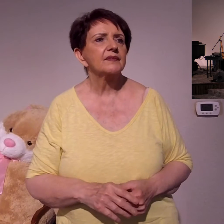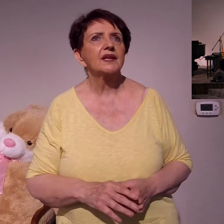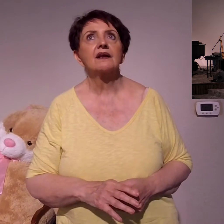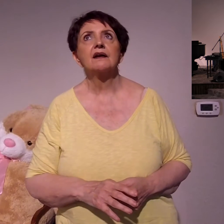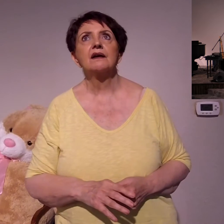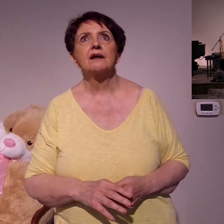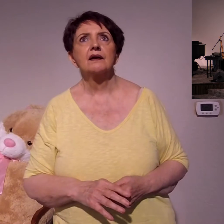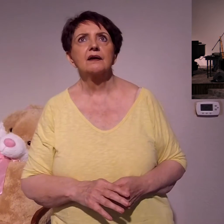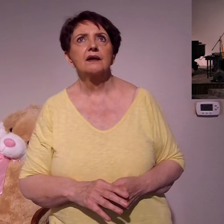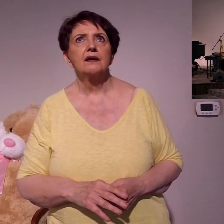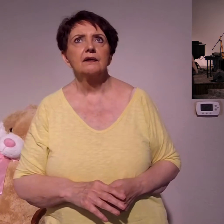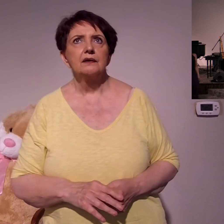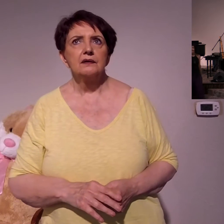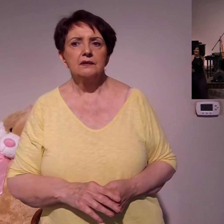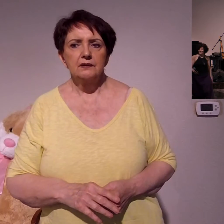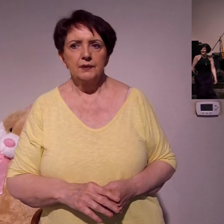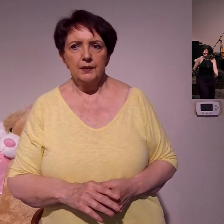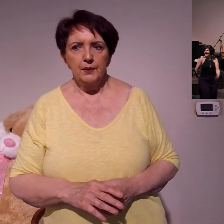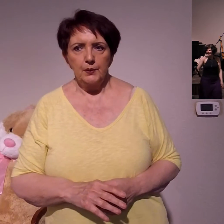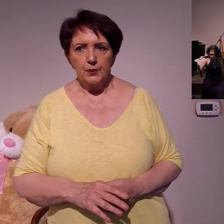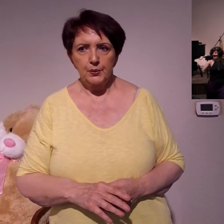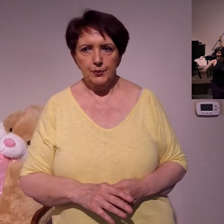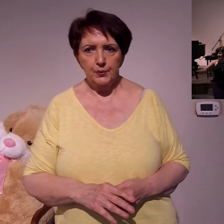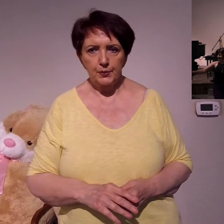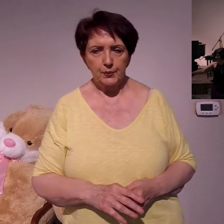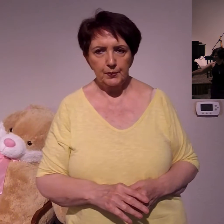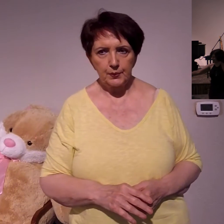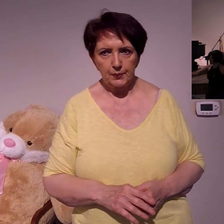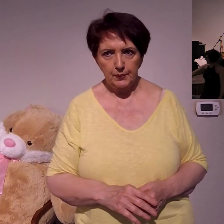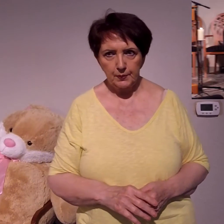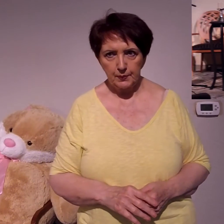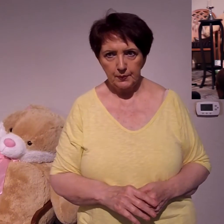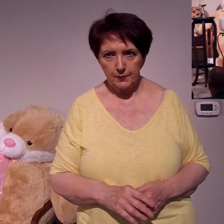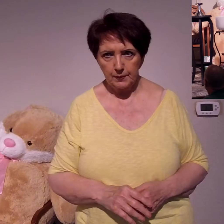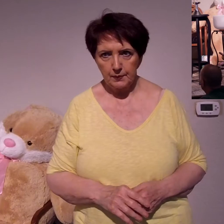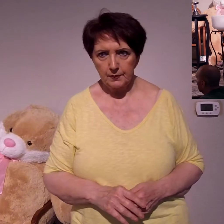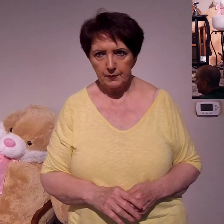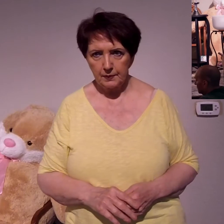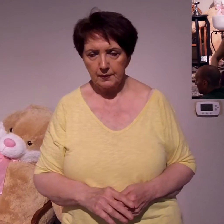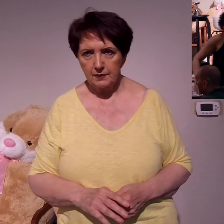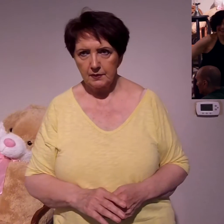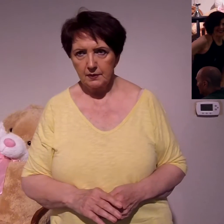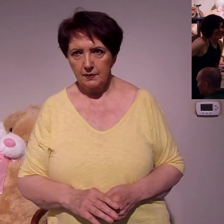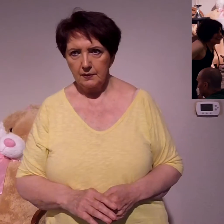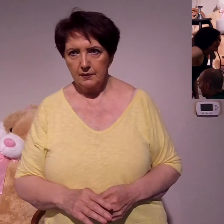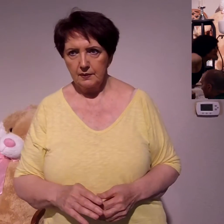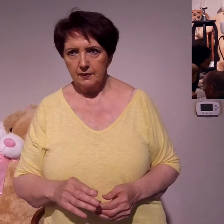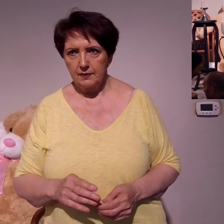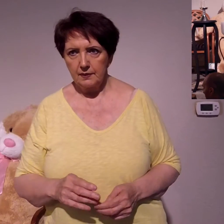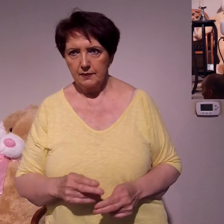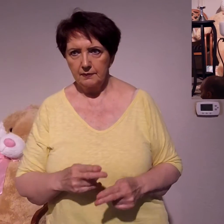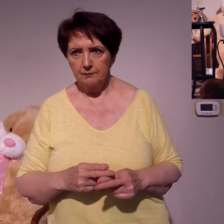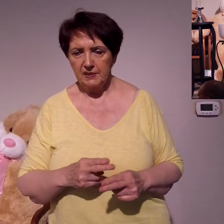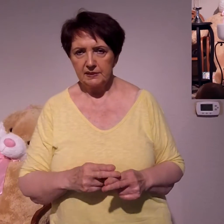impelled over into reaction. So that's what I would say about that. Okay. Sounds complete to